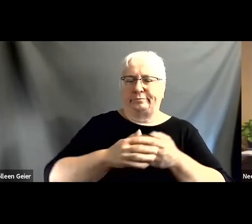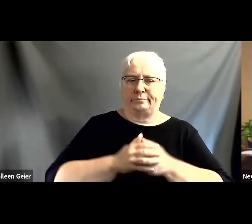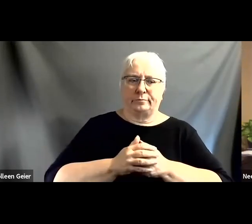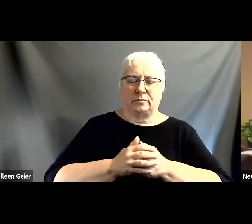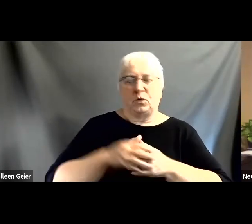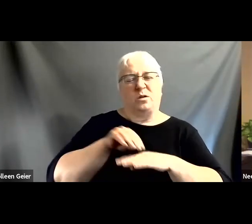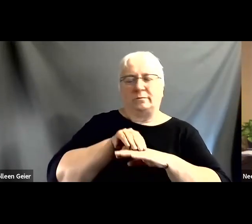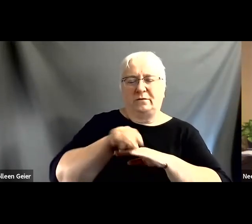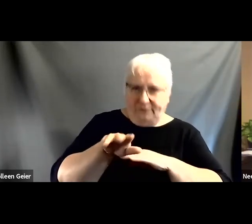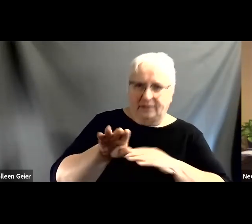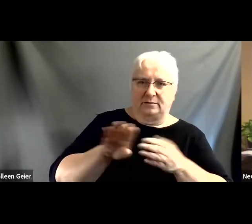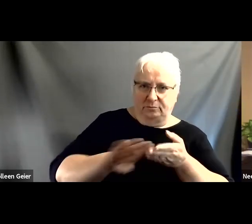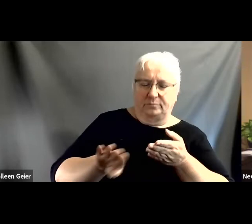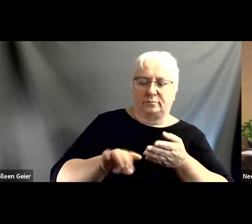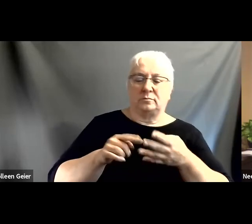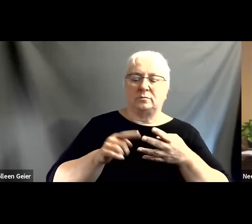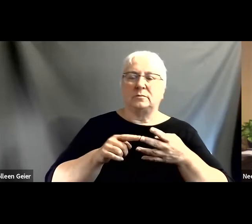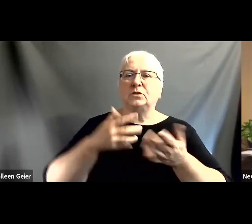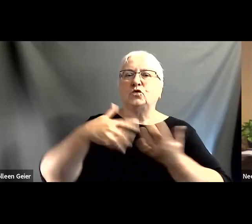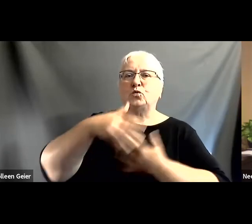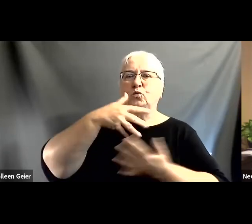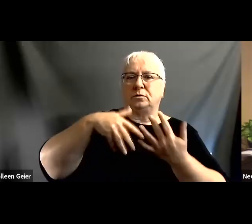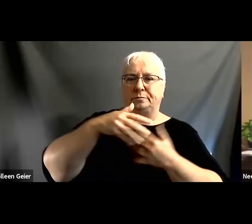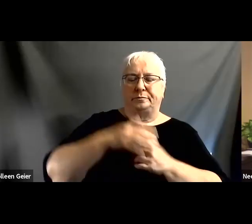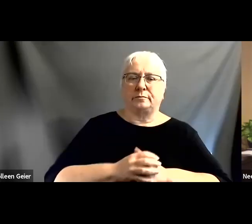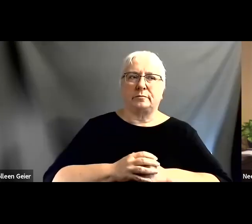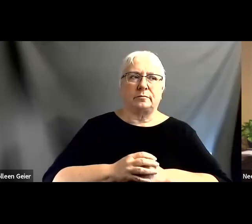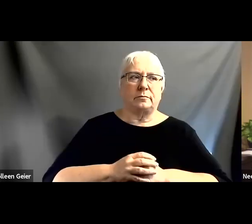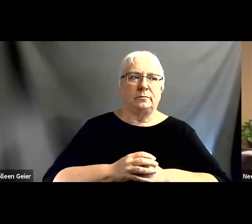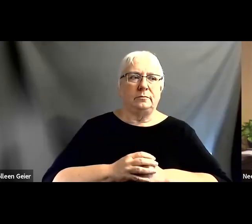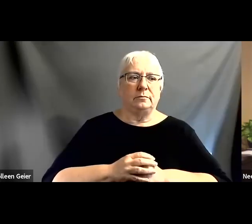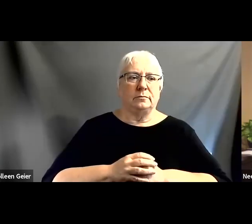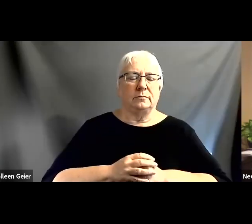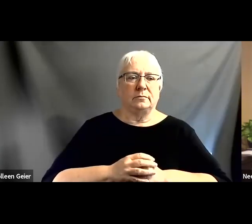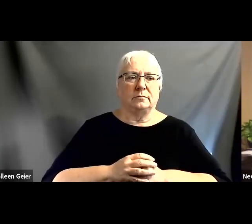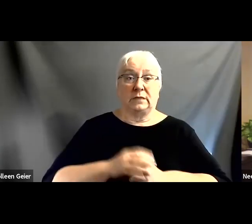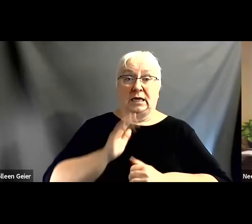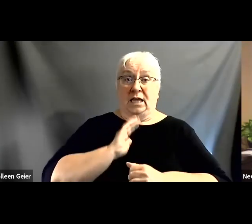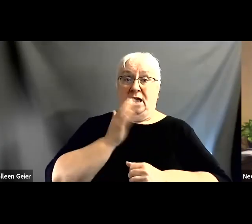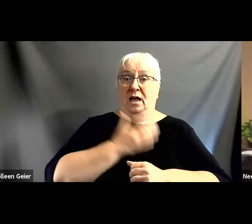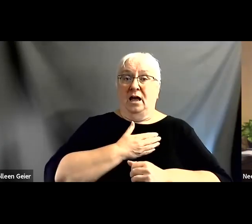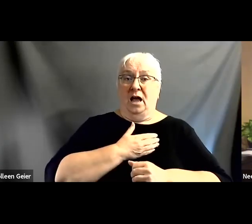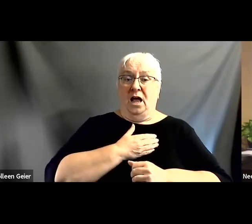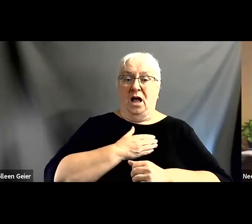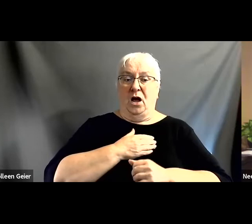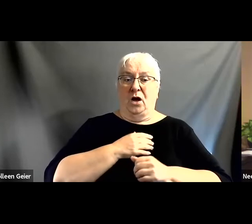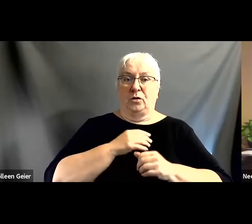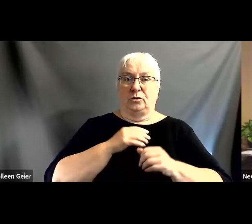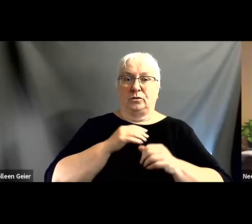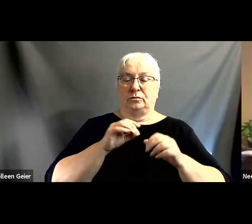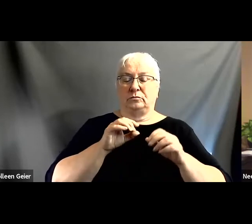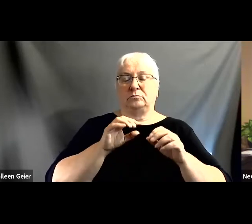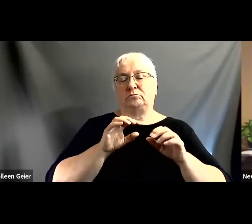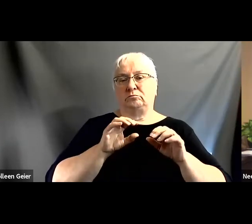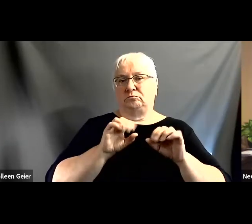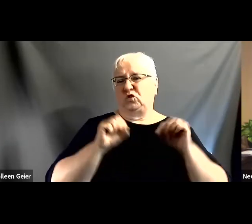of marginalization, which is sociological. Most of our society works within the 68% of